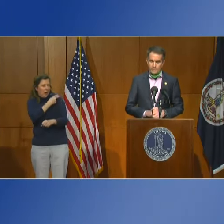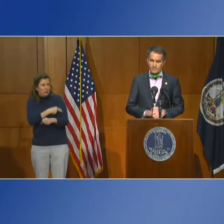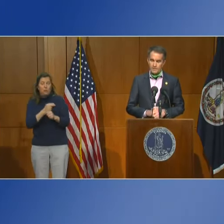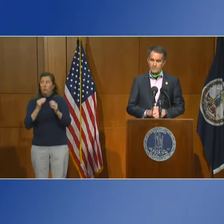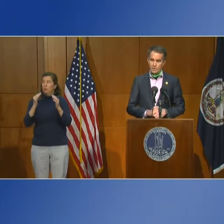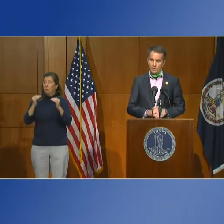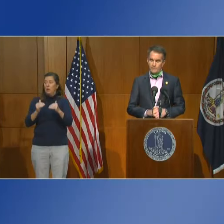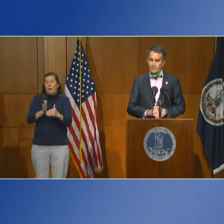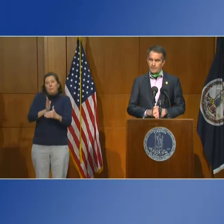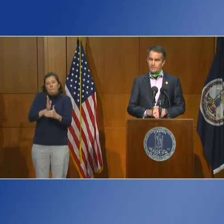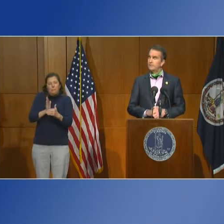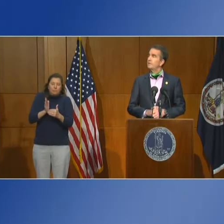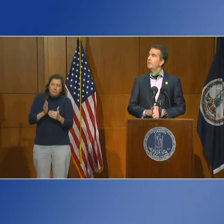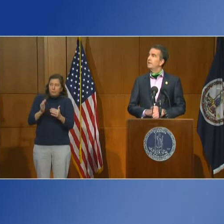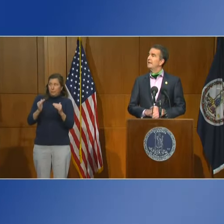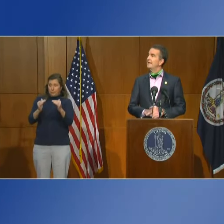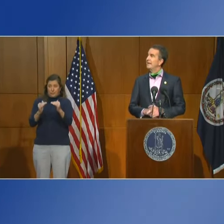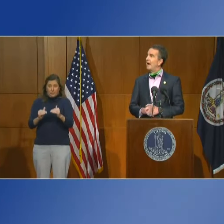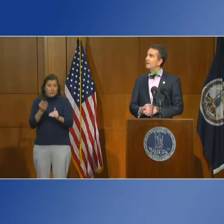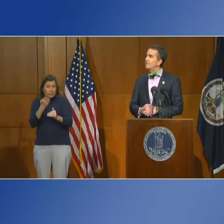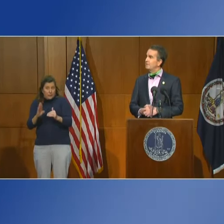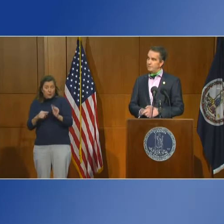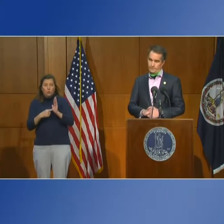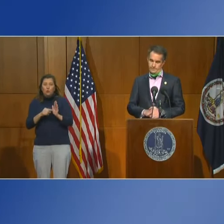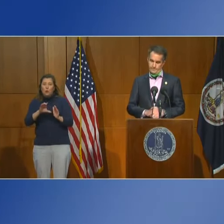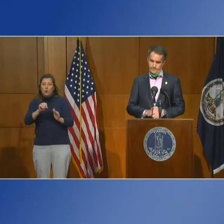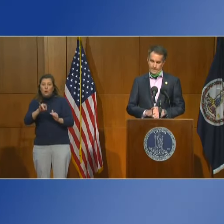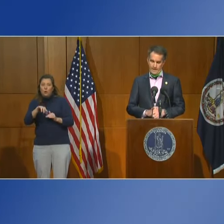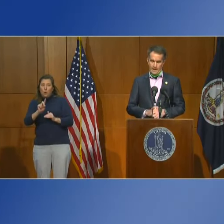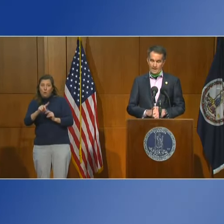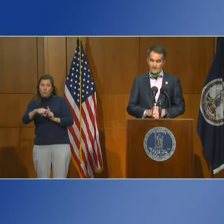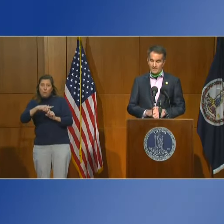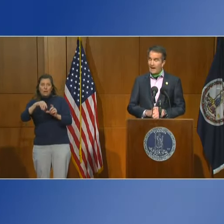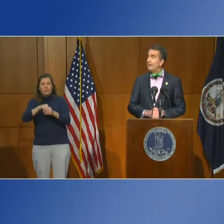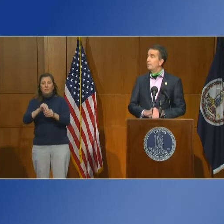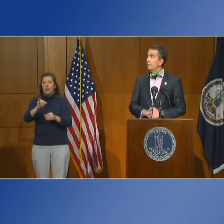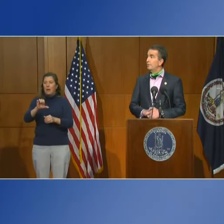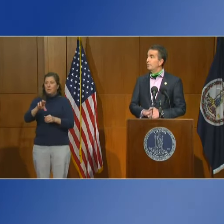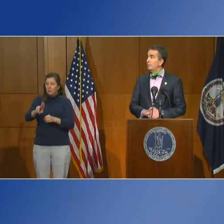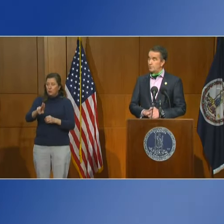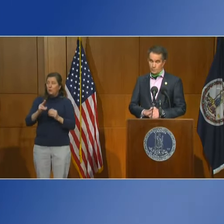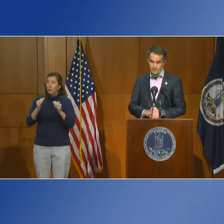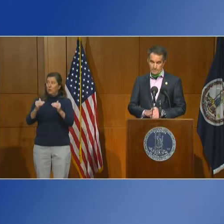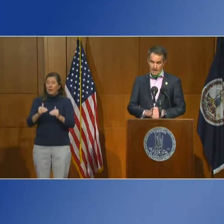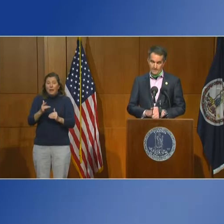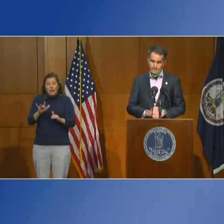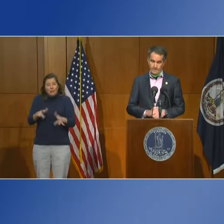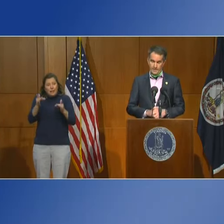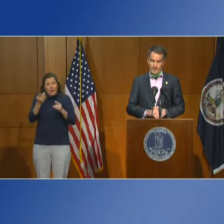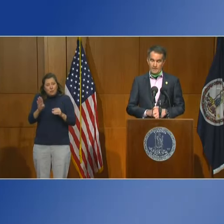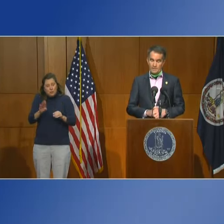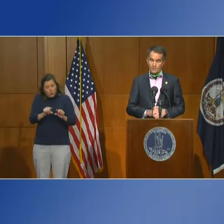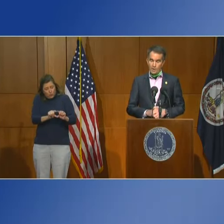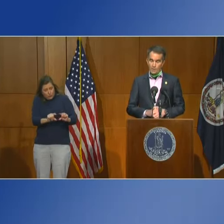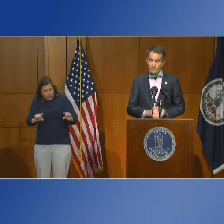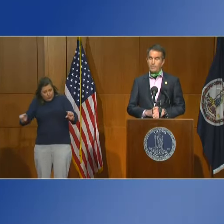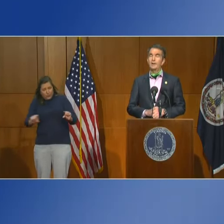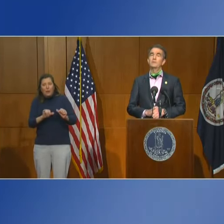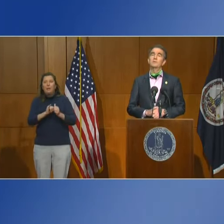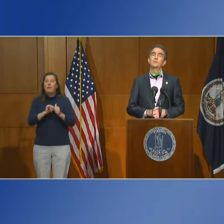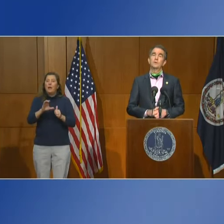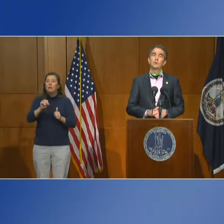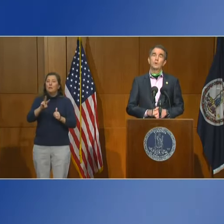blue represents COVID patients in the ICU. And the light blue toward the bottom is